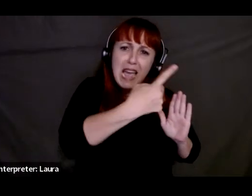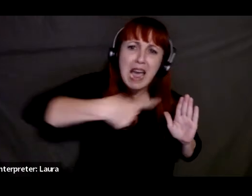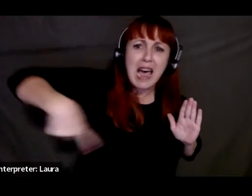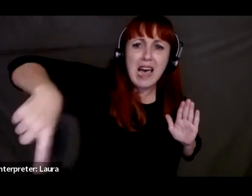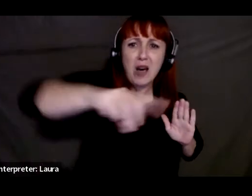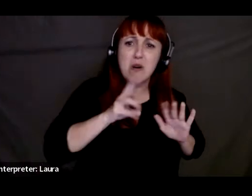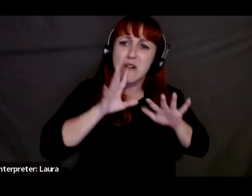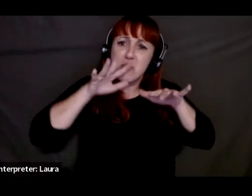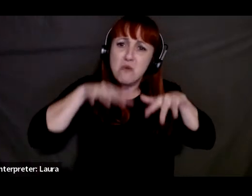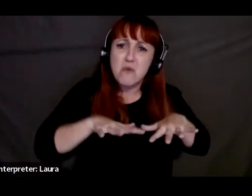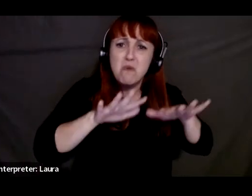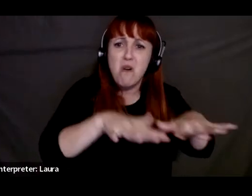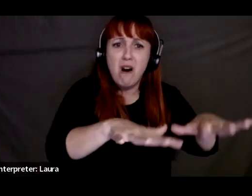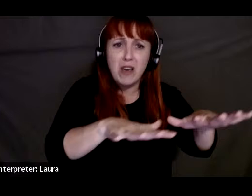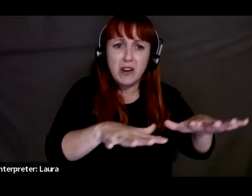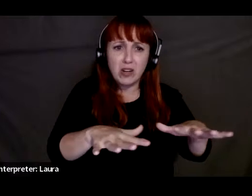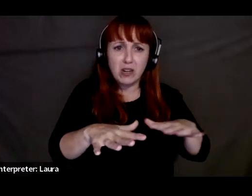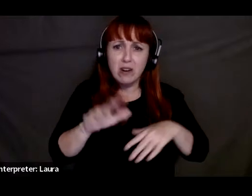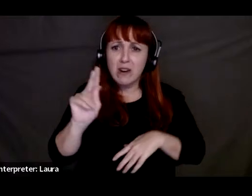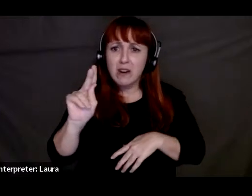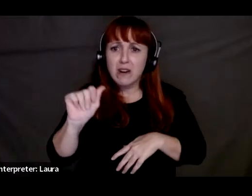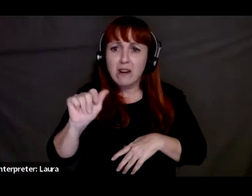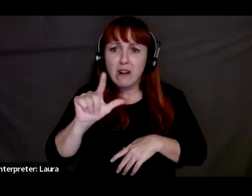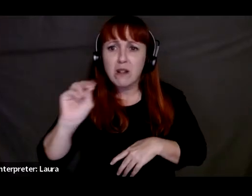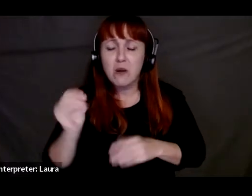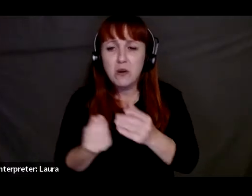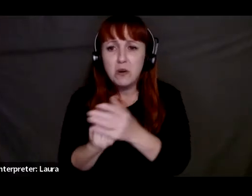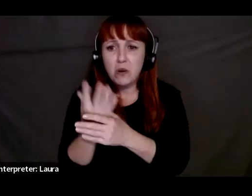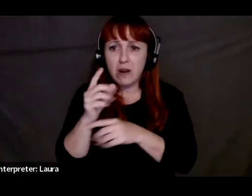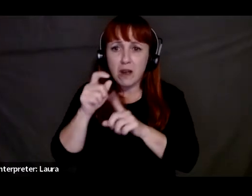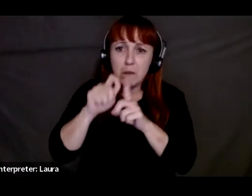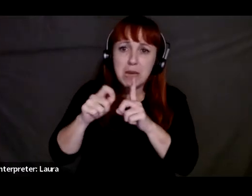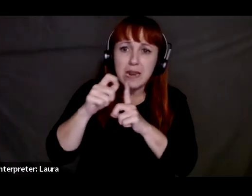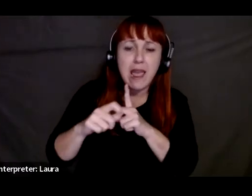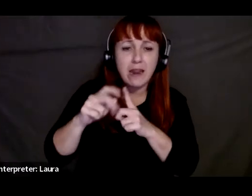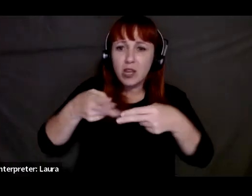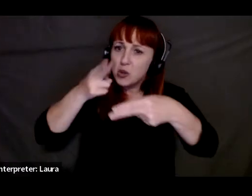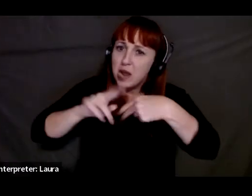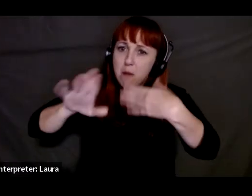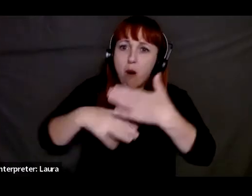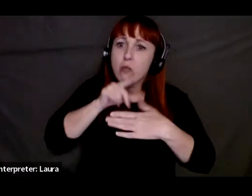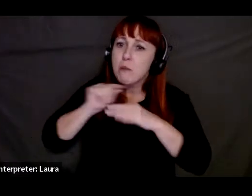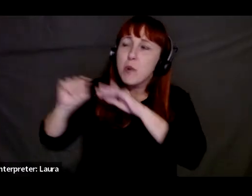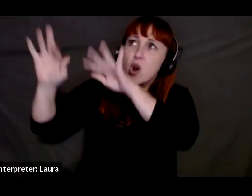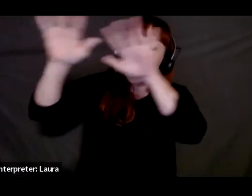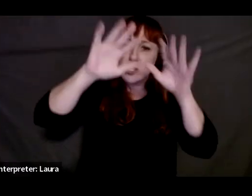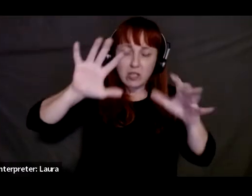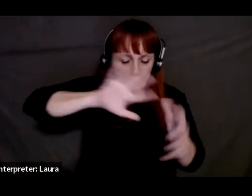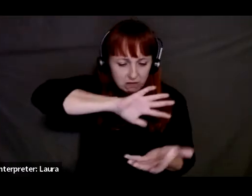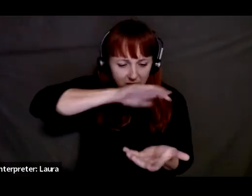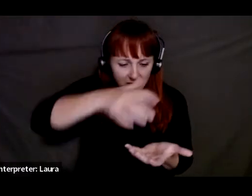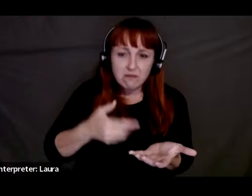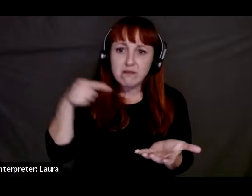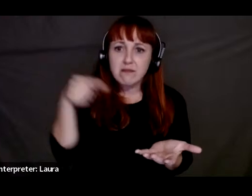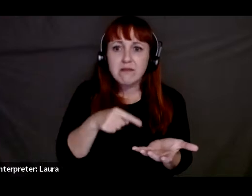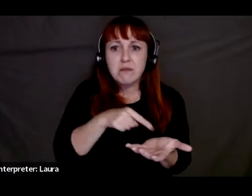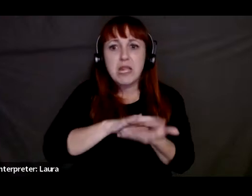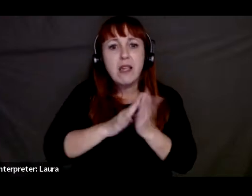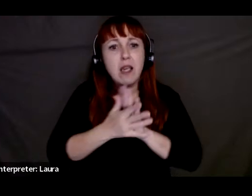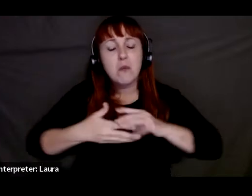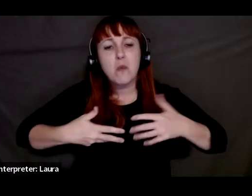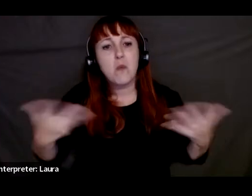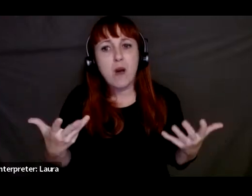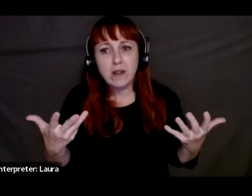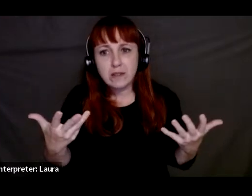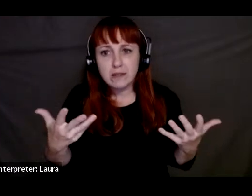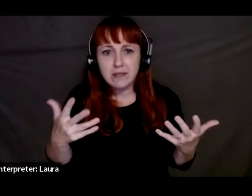water, our kalo, our banana, you name it, our birds, all went to what?